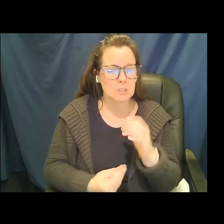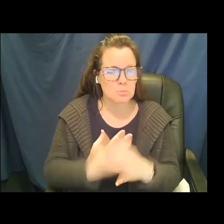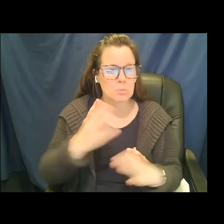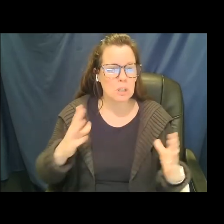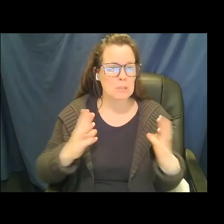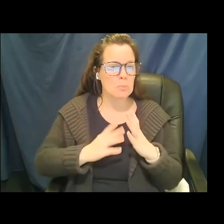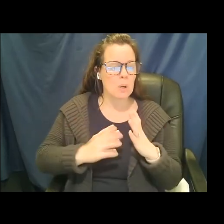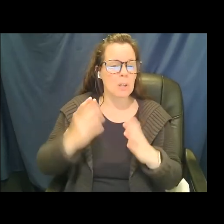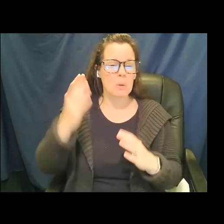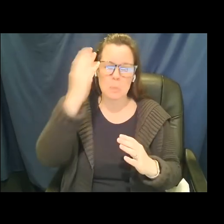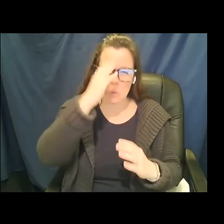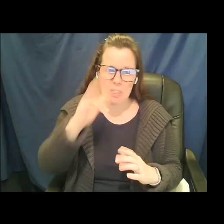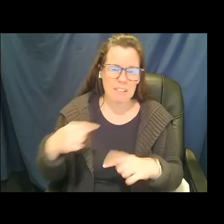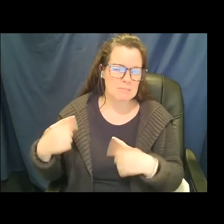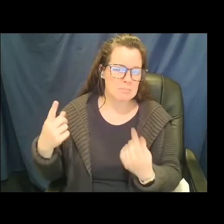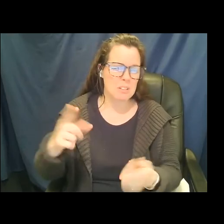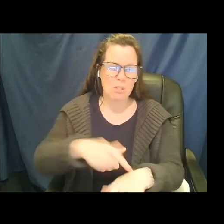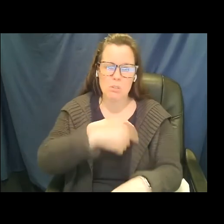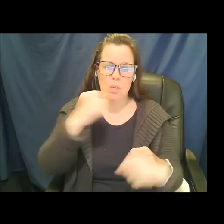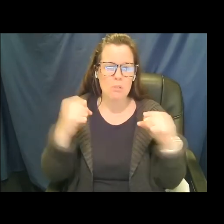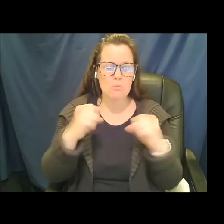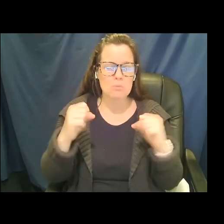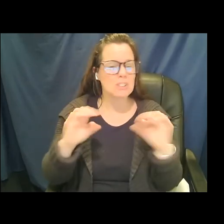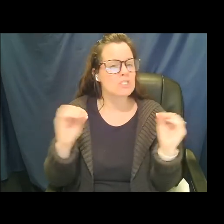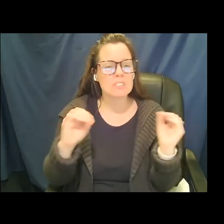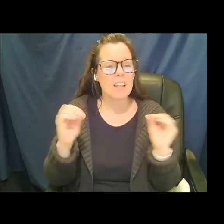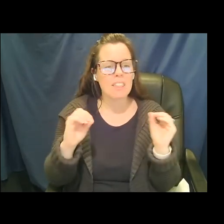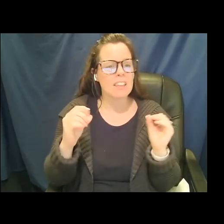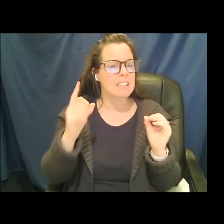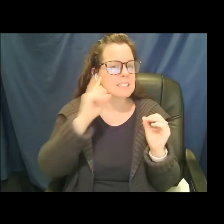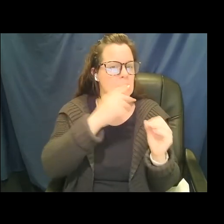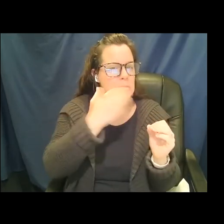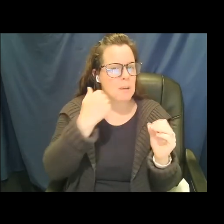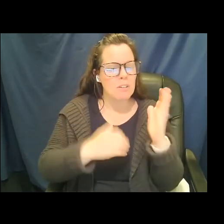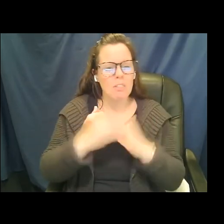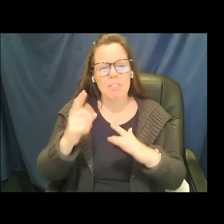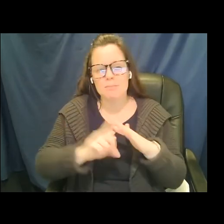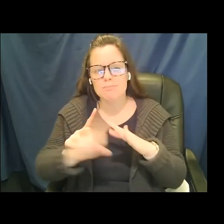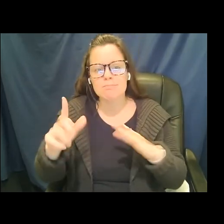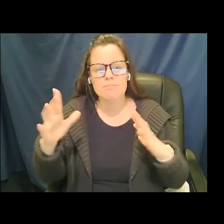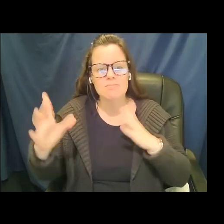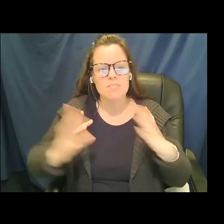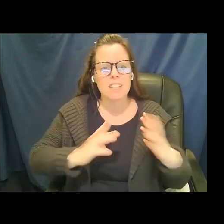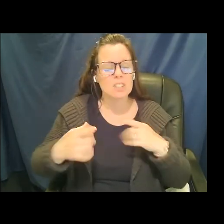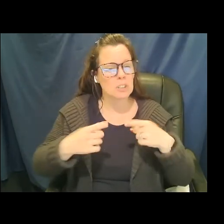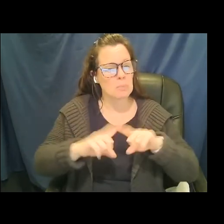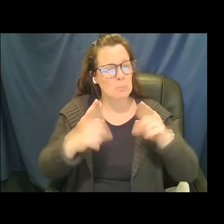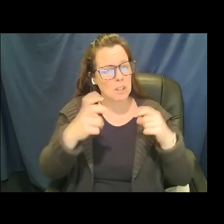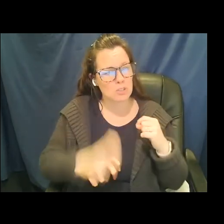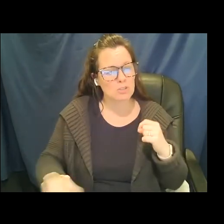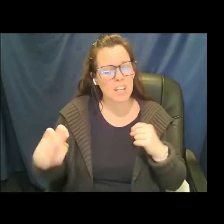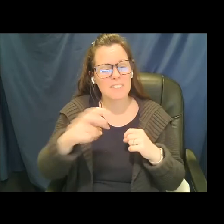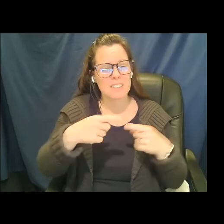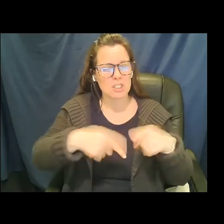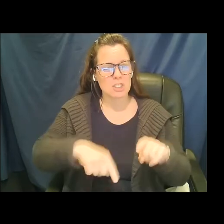a long, long winter, and nothing sounds better than a getaway. However, travel during an ongoing pandemic isn't